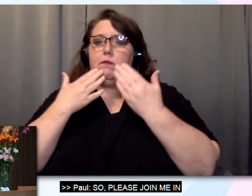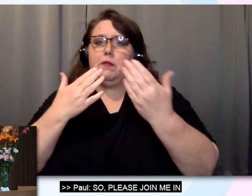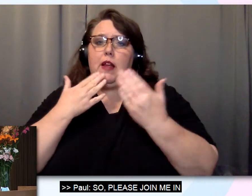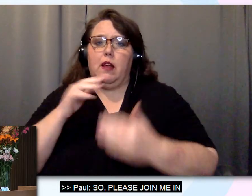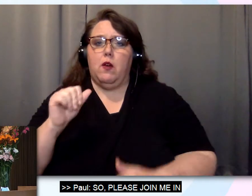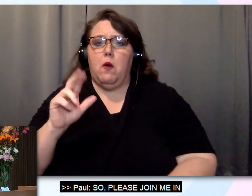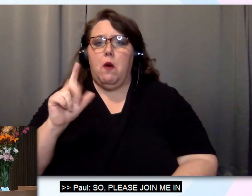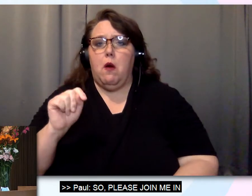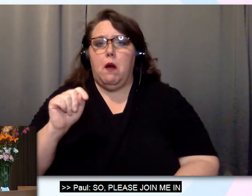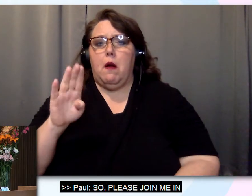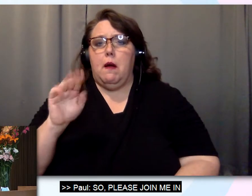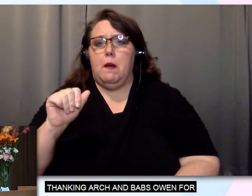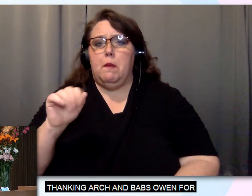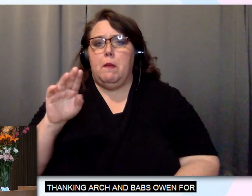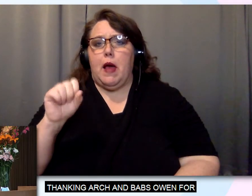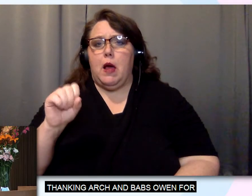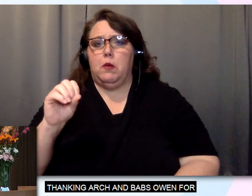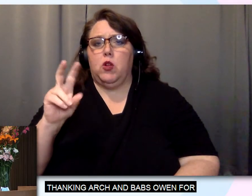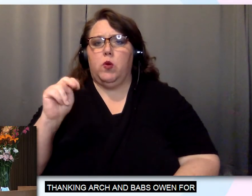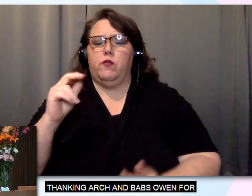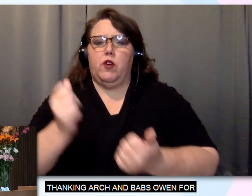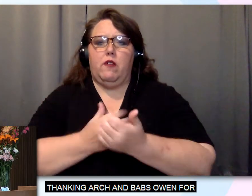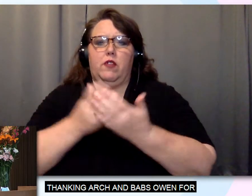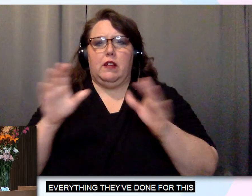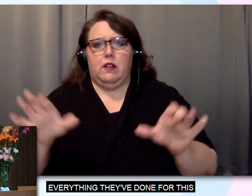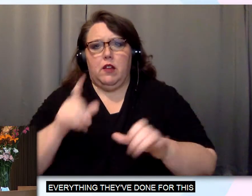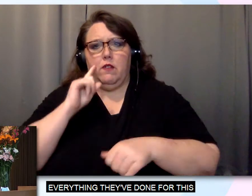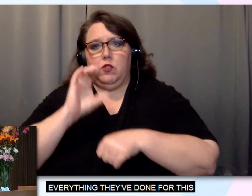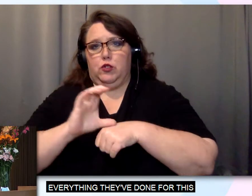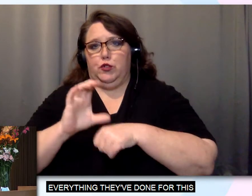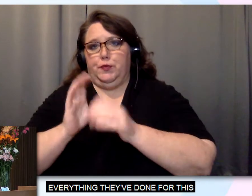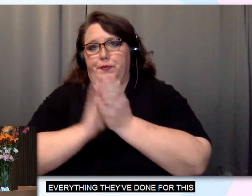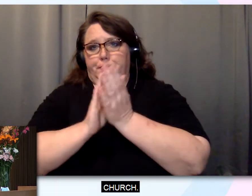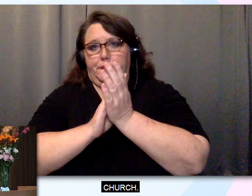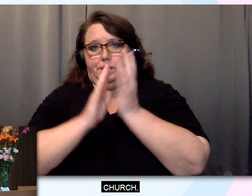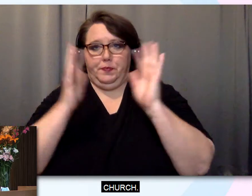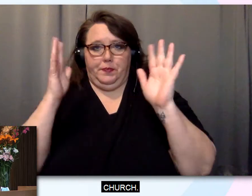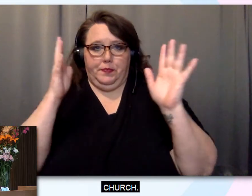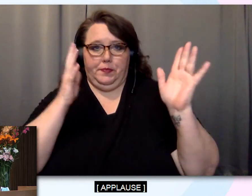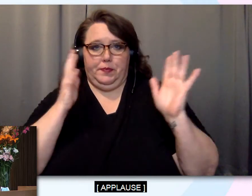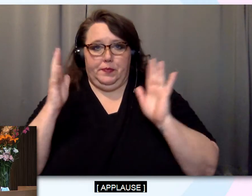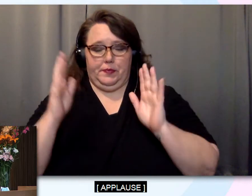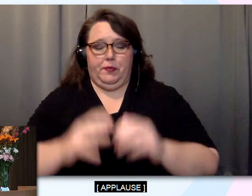So please join me in thanking Arch and Babs Owen for everything they've done for this church.